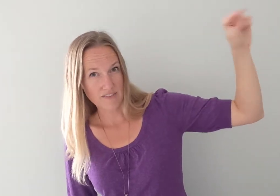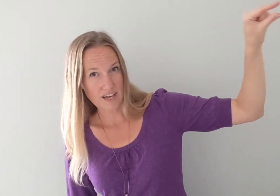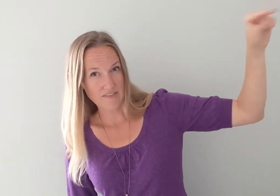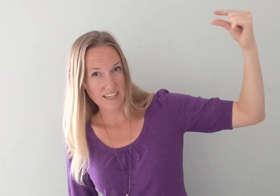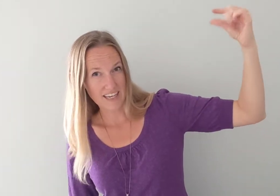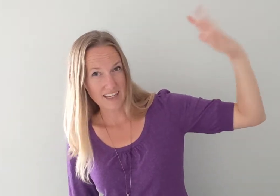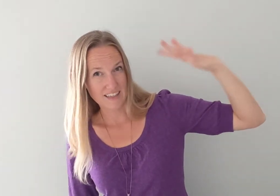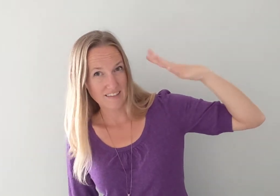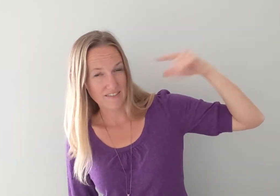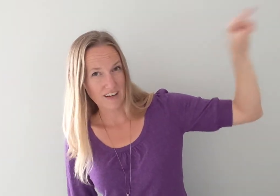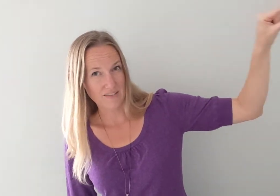I flick it and then fall.